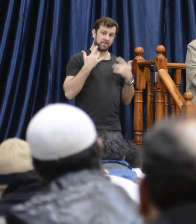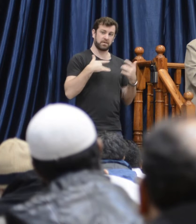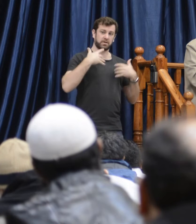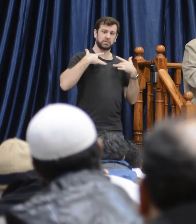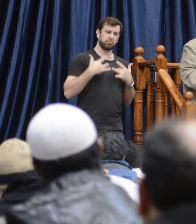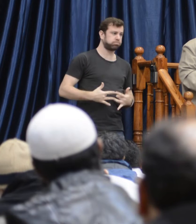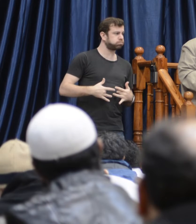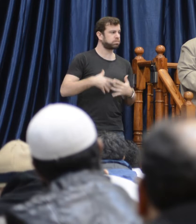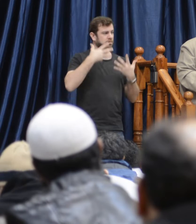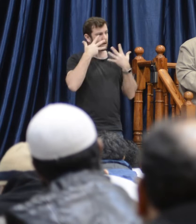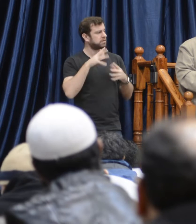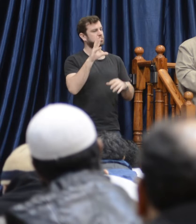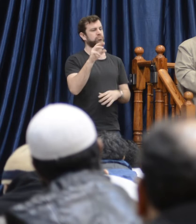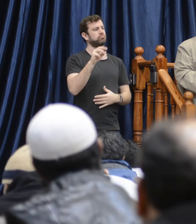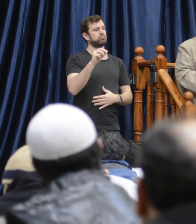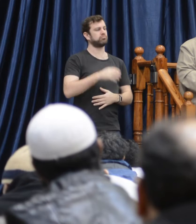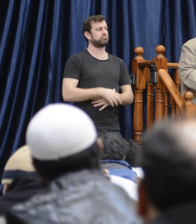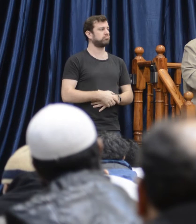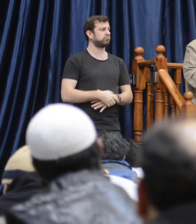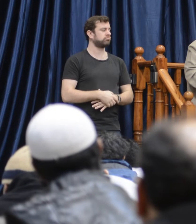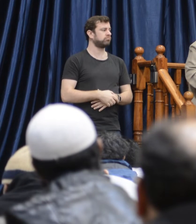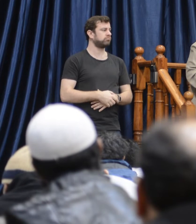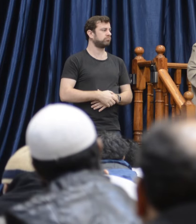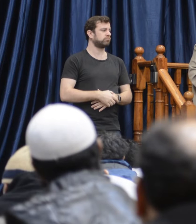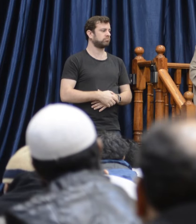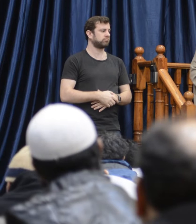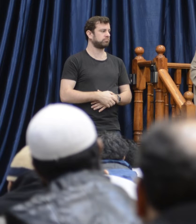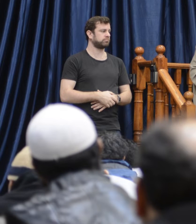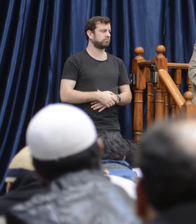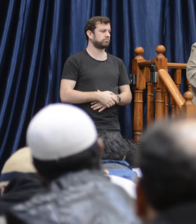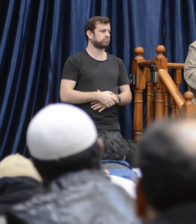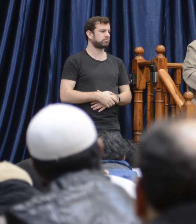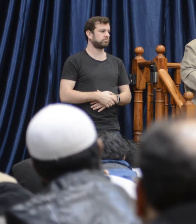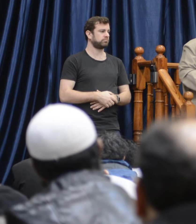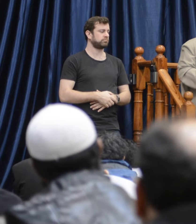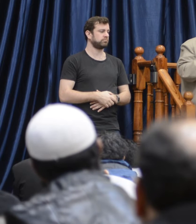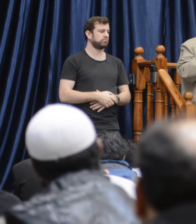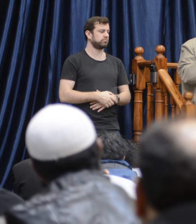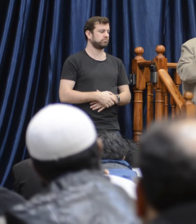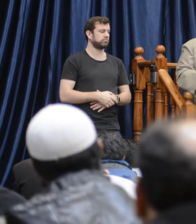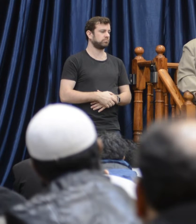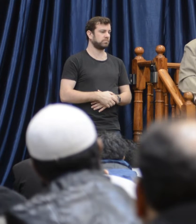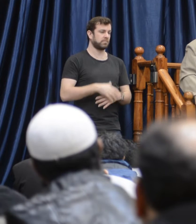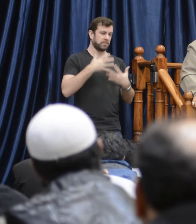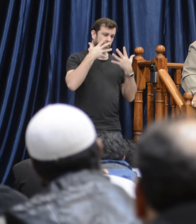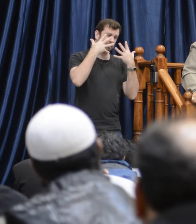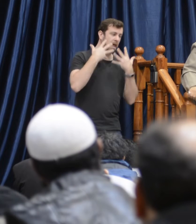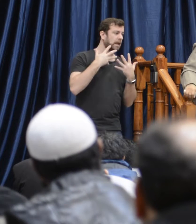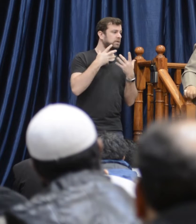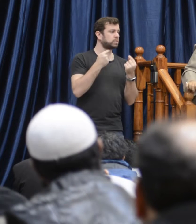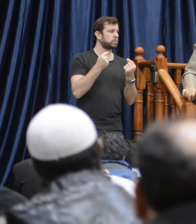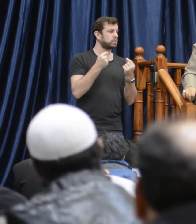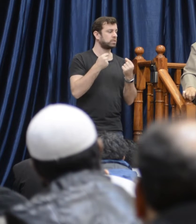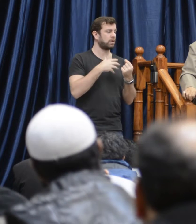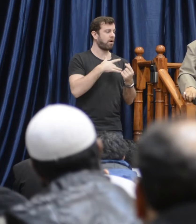depression or sadness. Shaykh Ibn al-Qayyim rahimahullah said, sadness weakens the heart